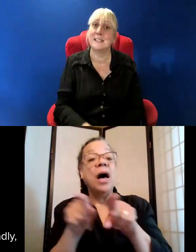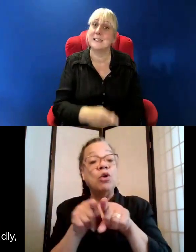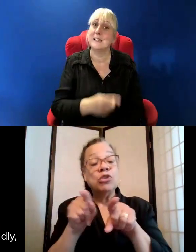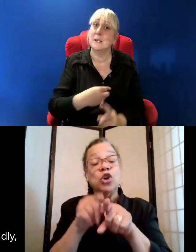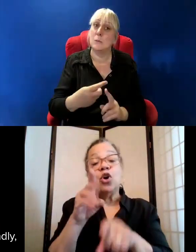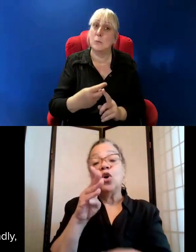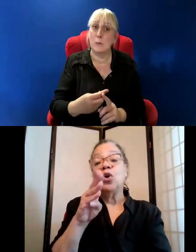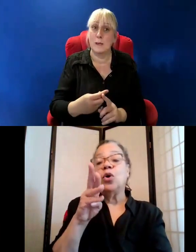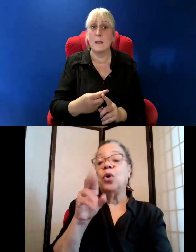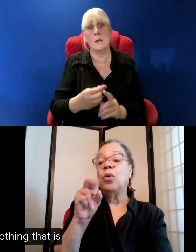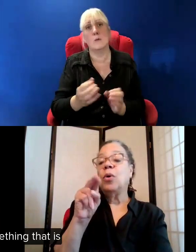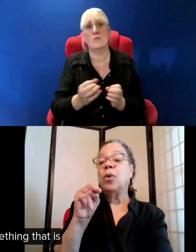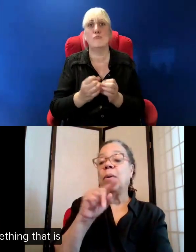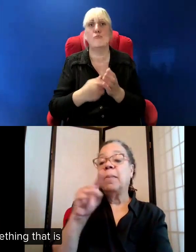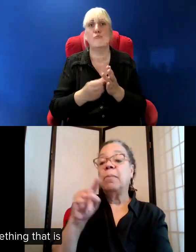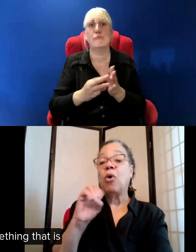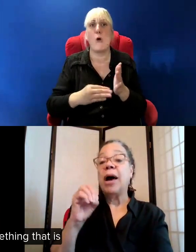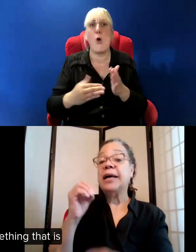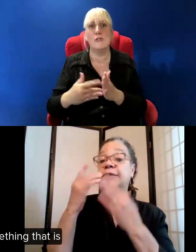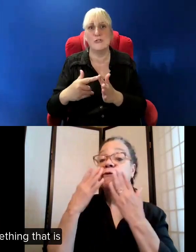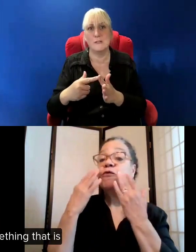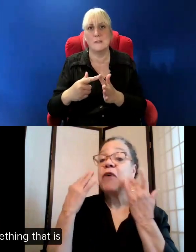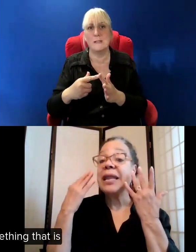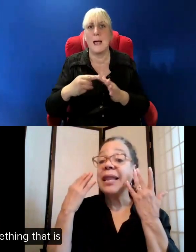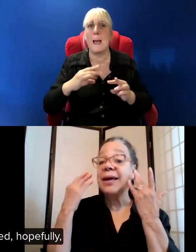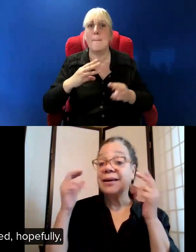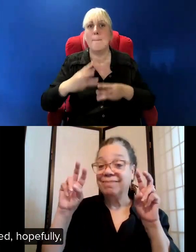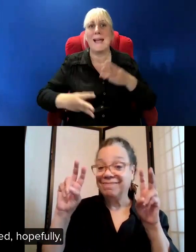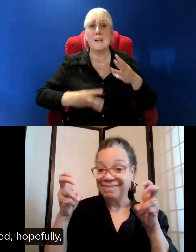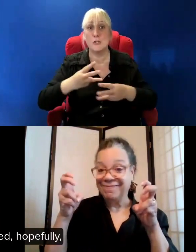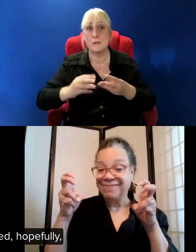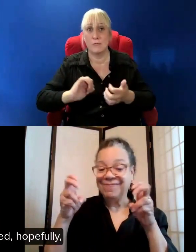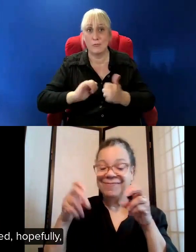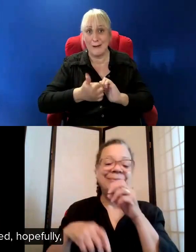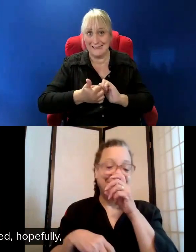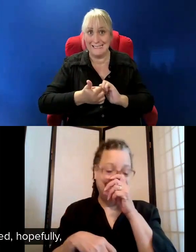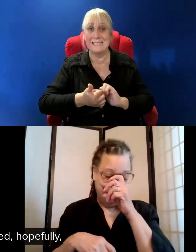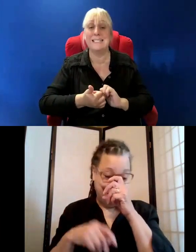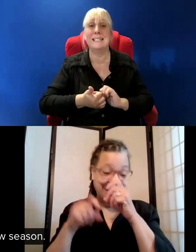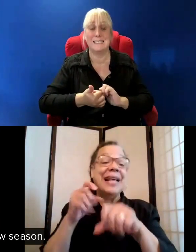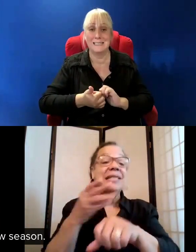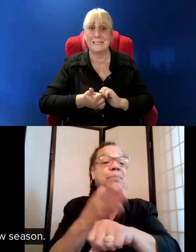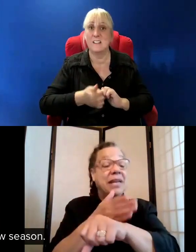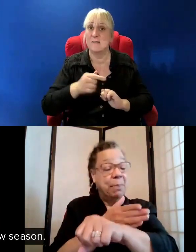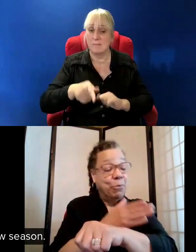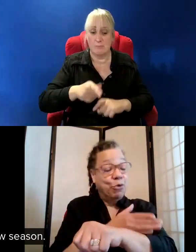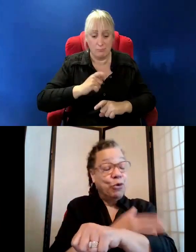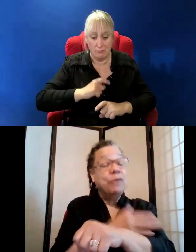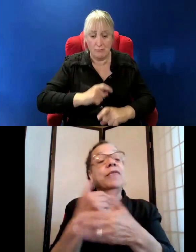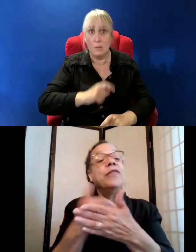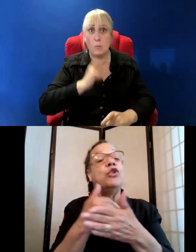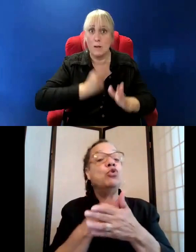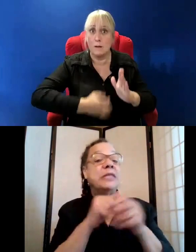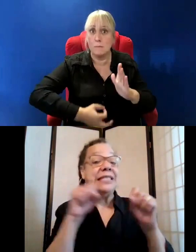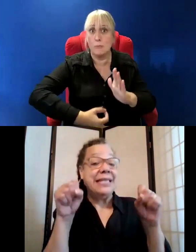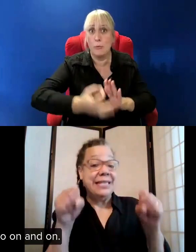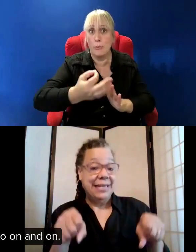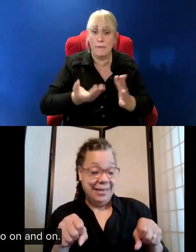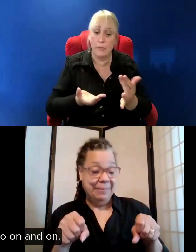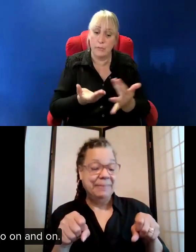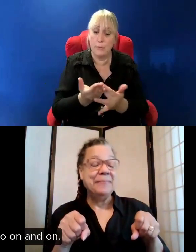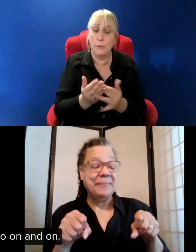Makaton friendly, so that's something that is being improved hopefully for the new season.